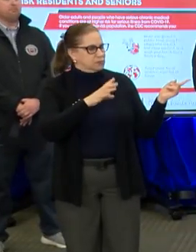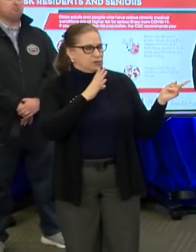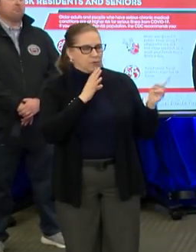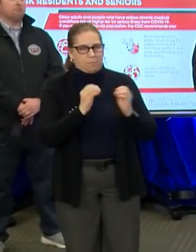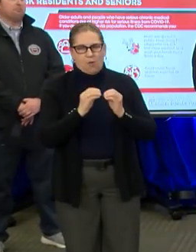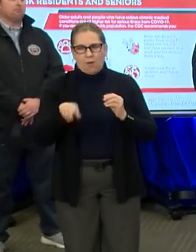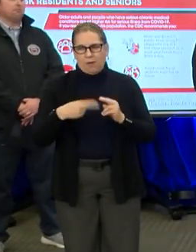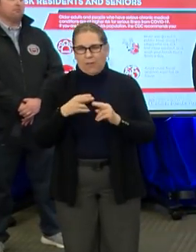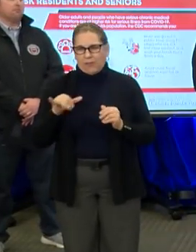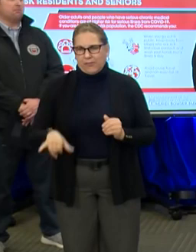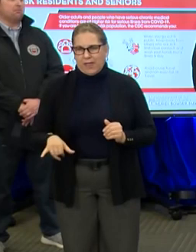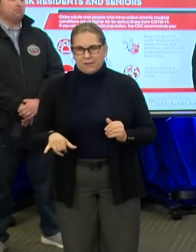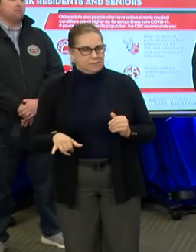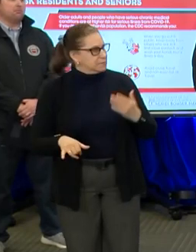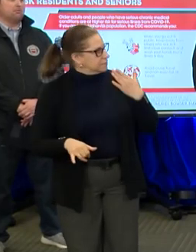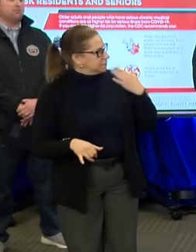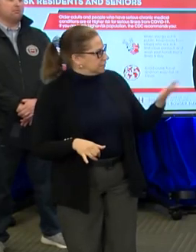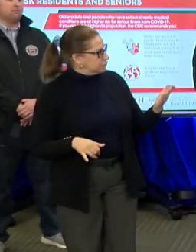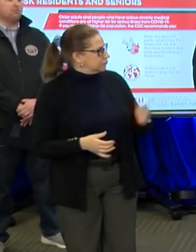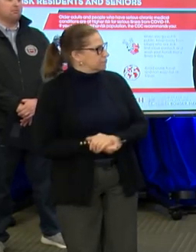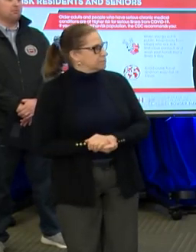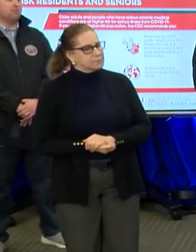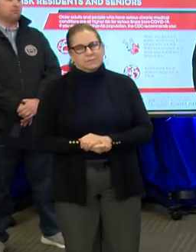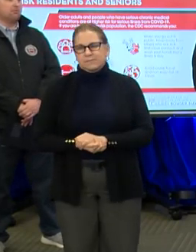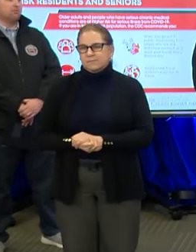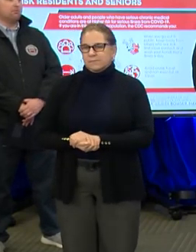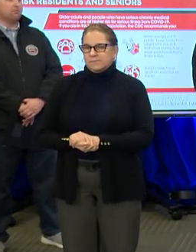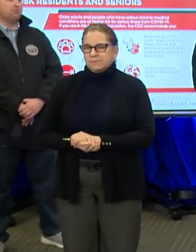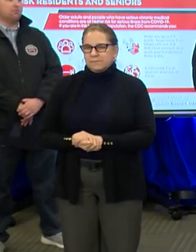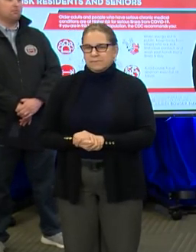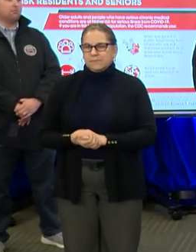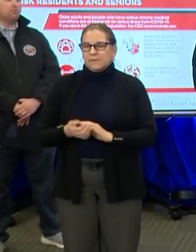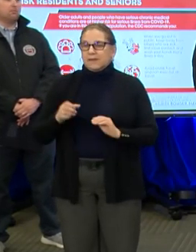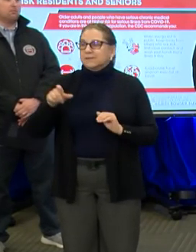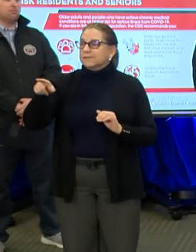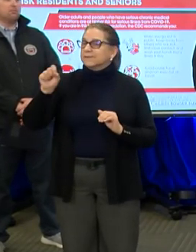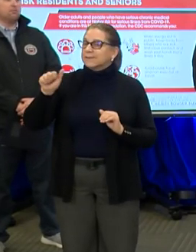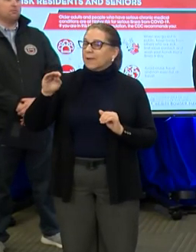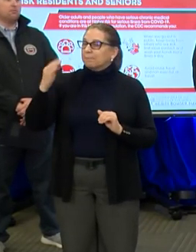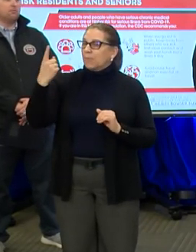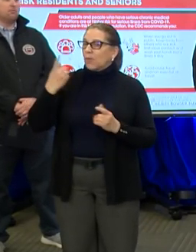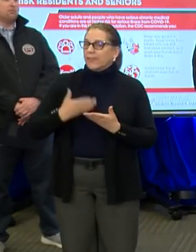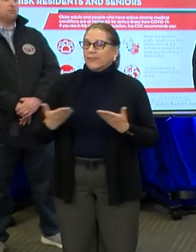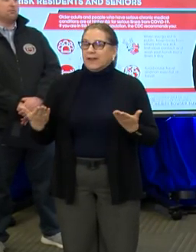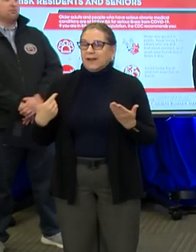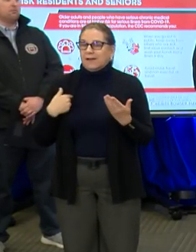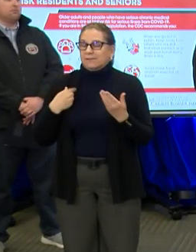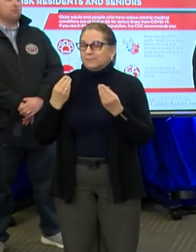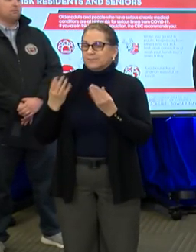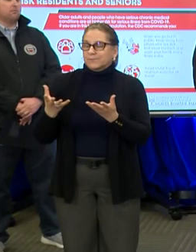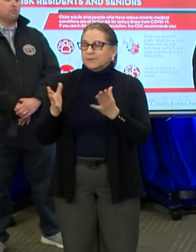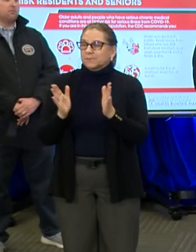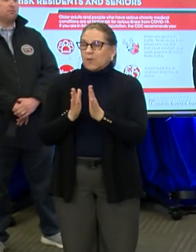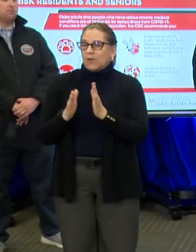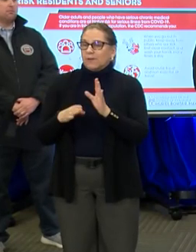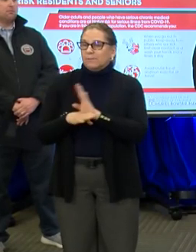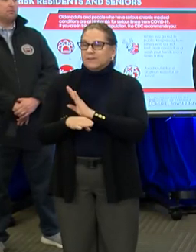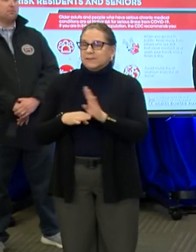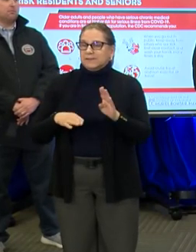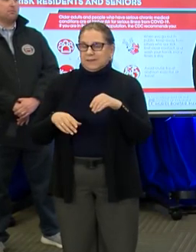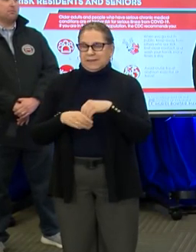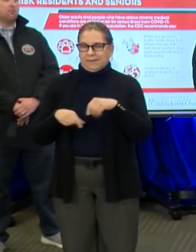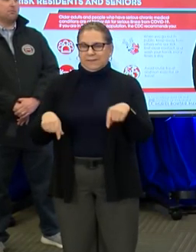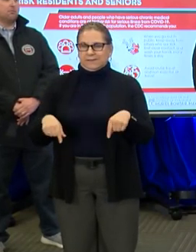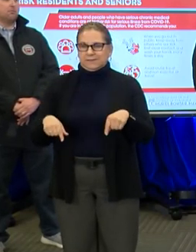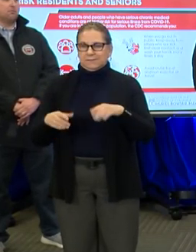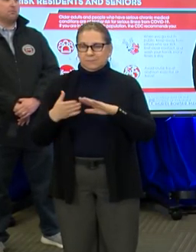Thank you, Mayor. So, Sam, one thing that we do want to highlight to folks in the business community, nonprofit community who can apply, is that last night we